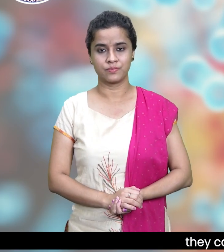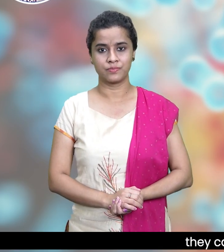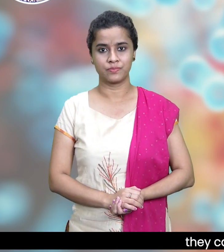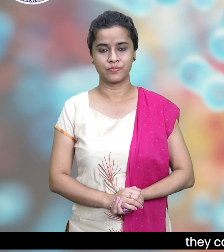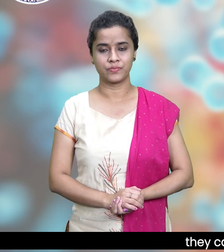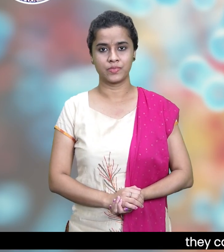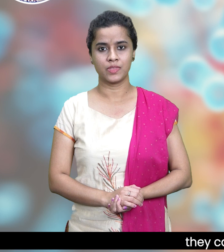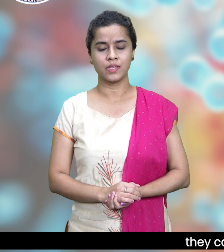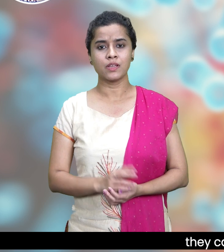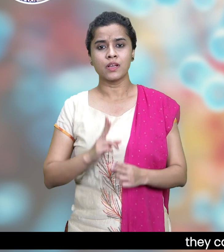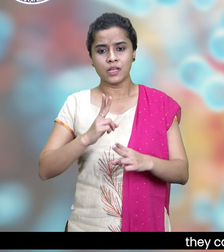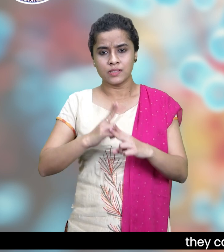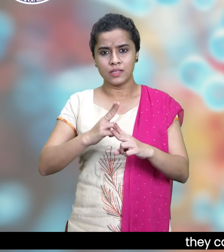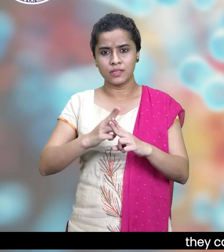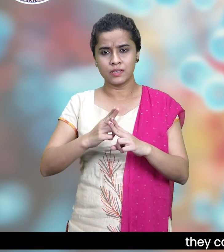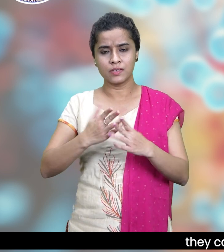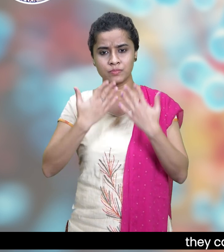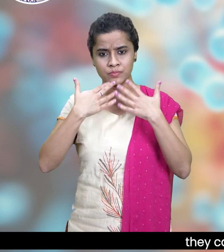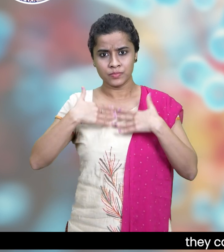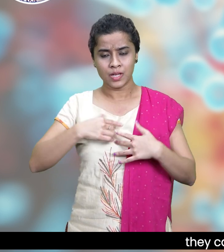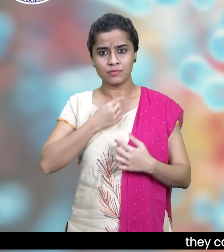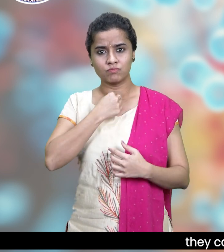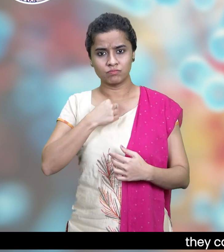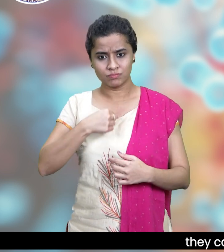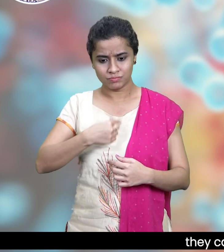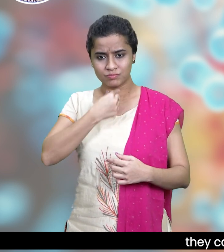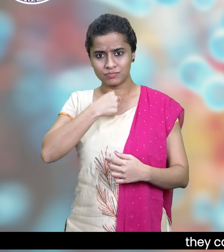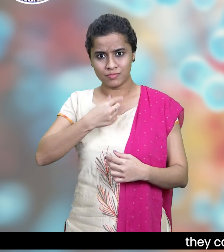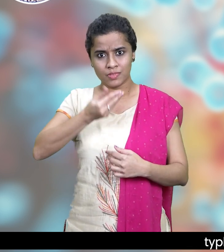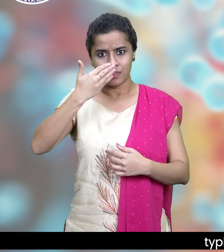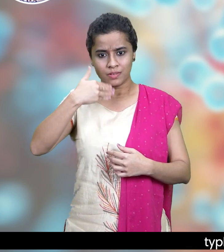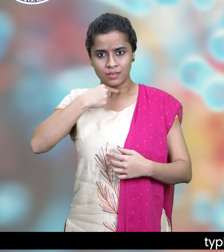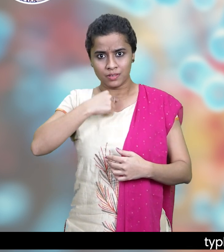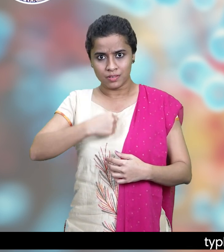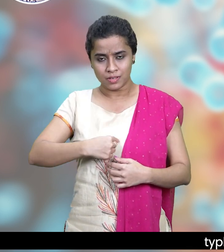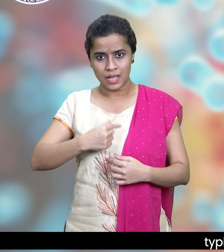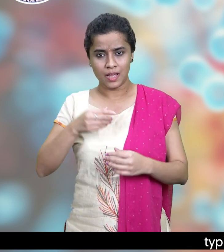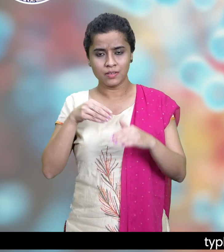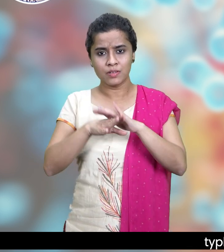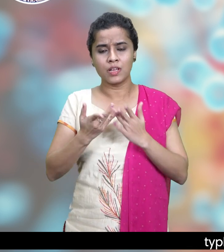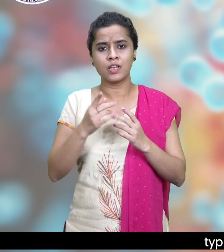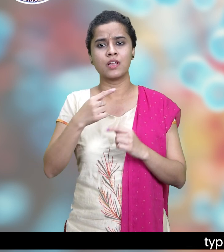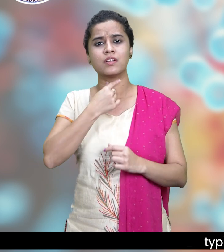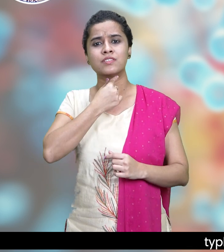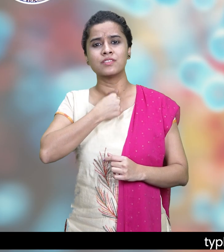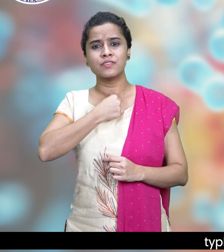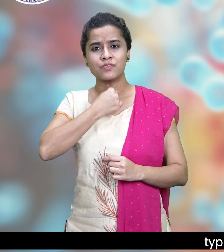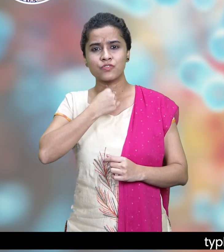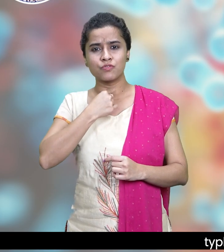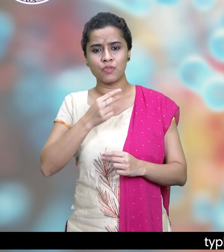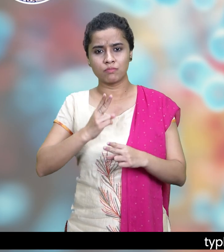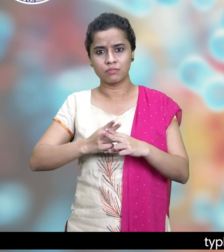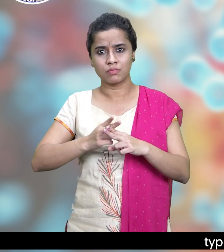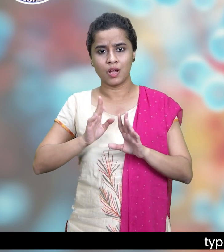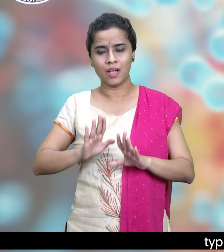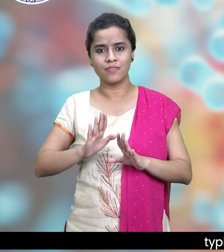they can stay in the gut lining like typhoid causing bacteria.